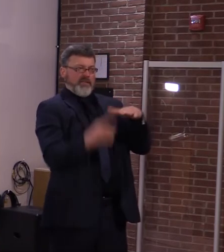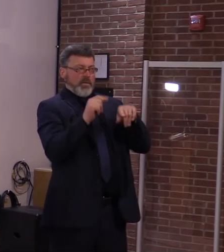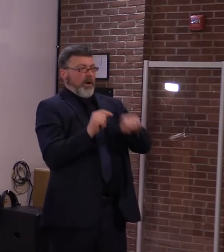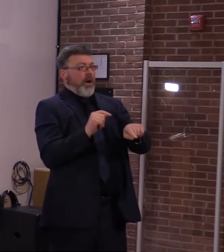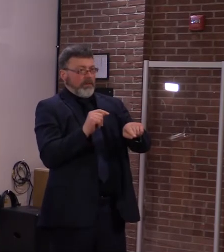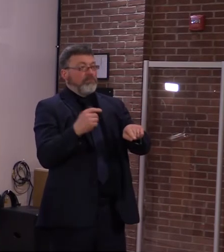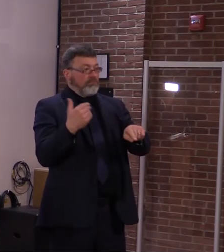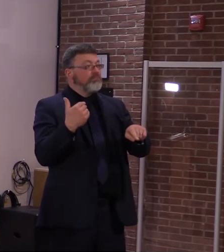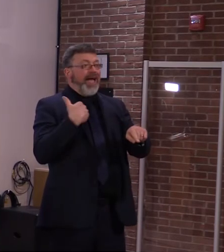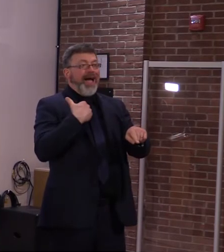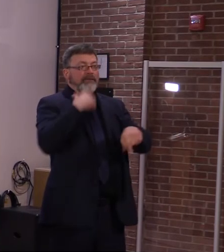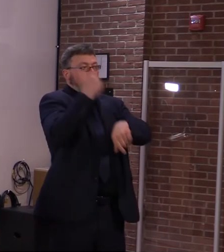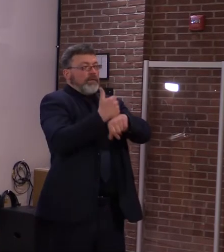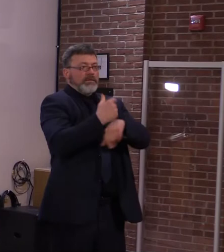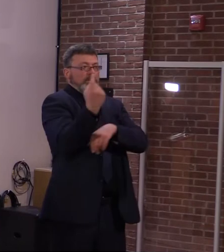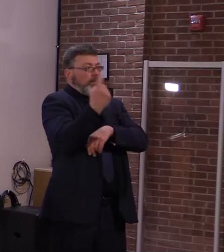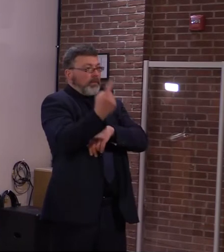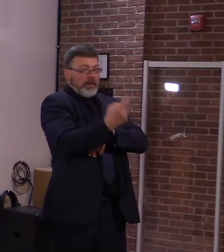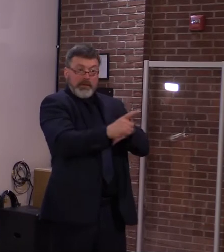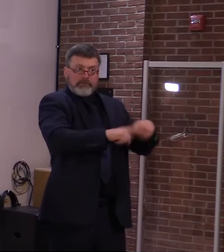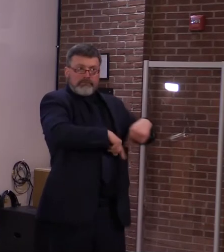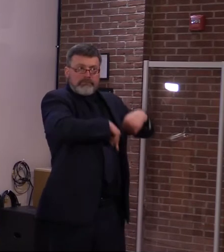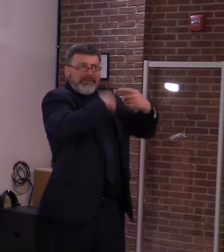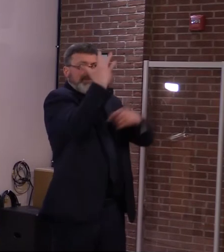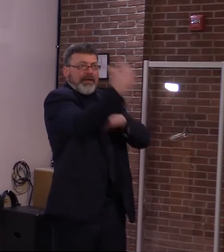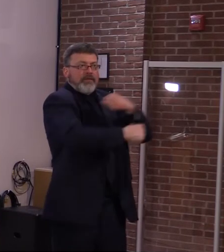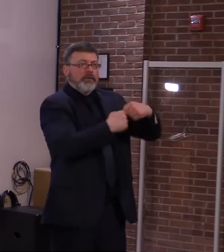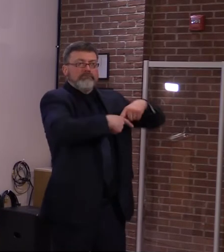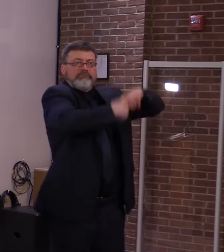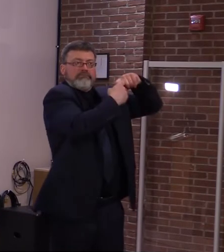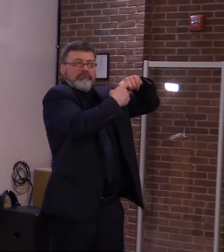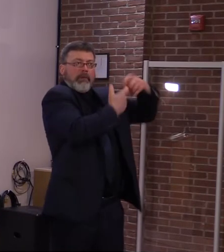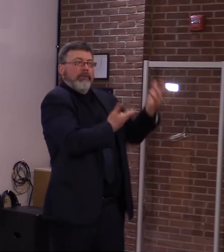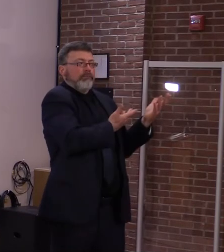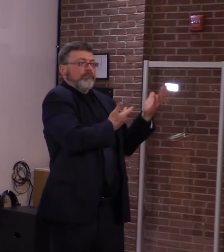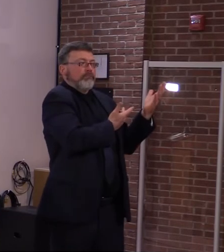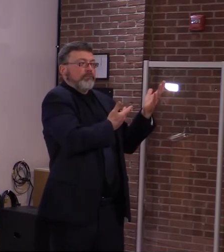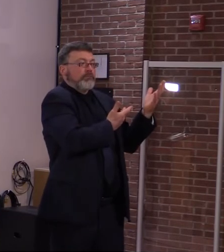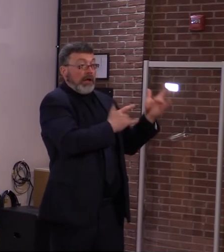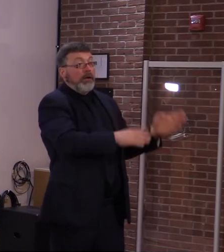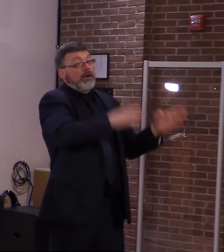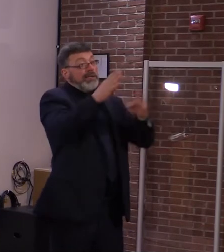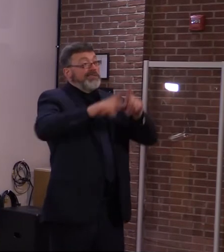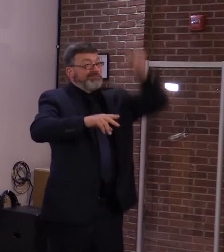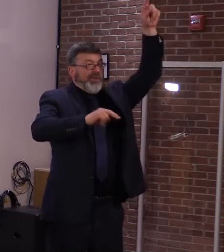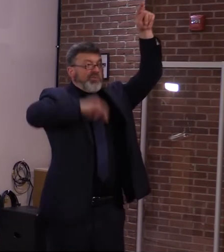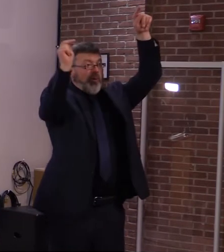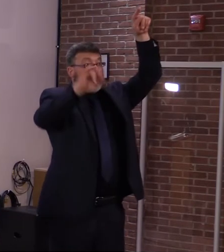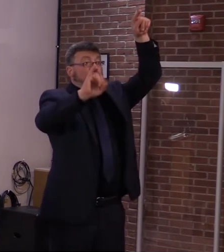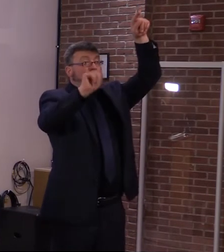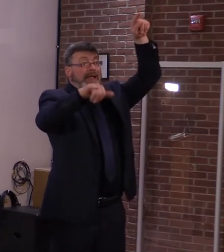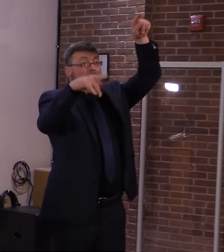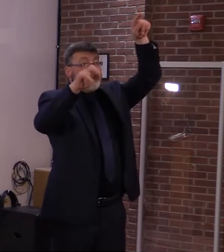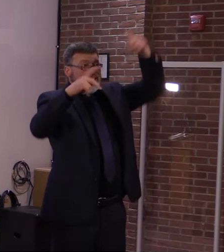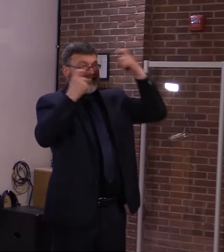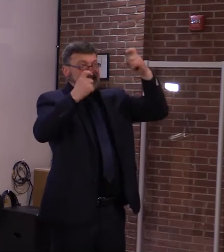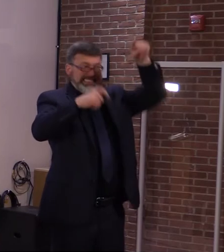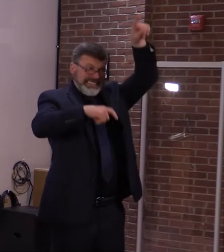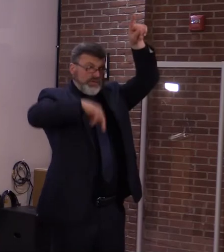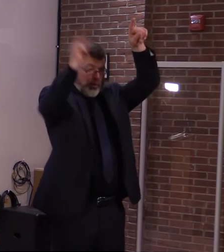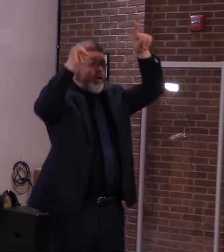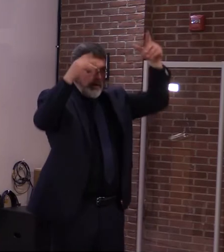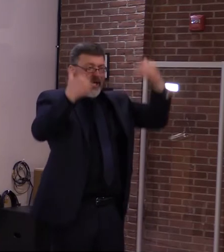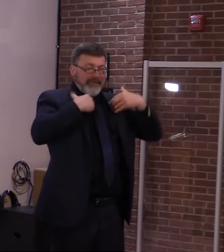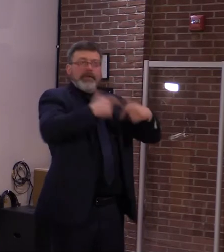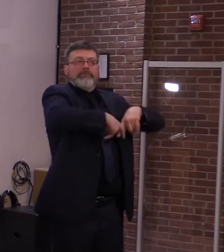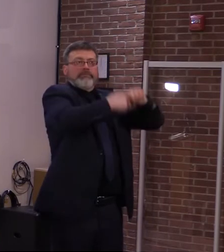it is good for the investors, but it's good for the projects. It's good for those communities also where those projects are located, knowing that, there won't